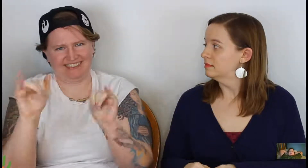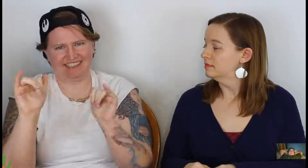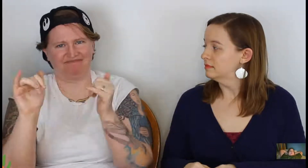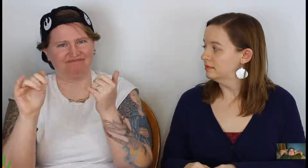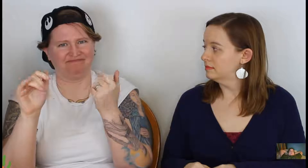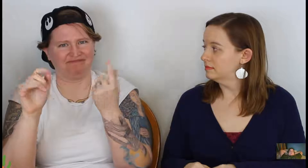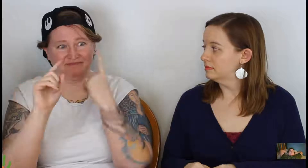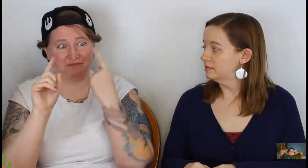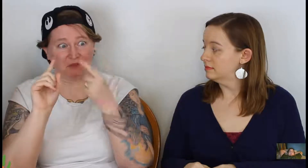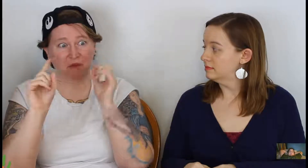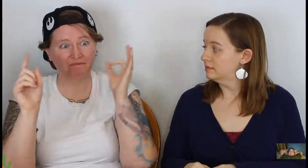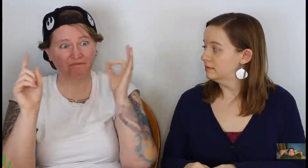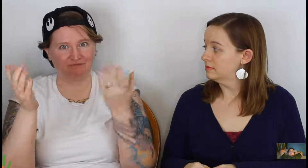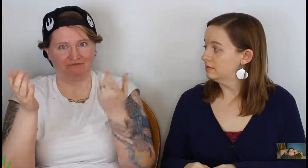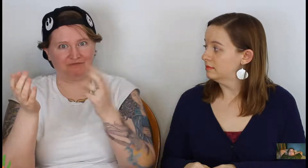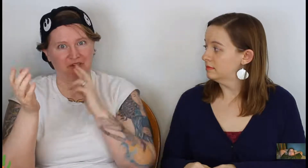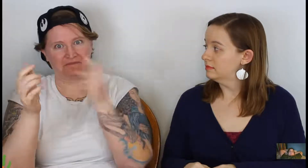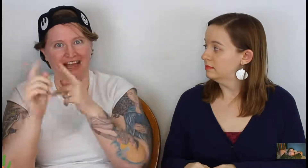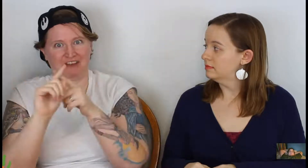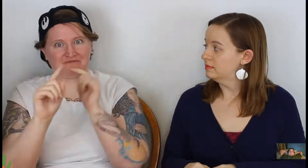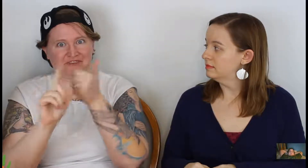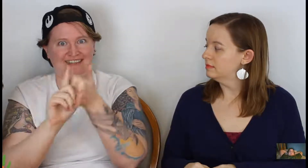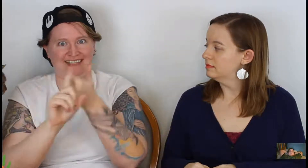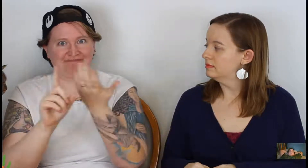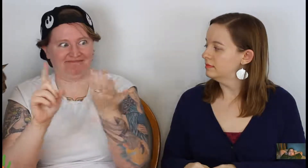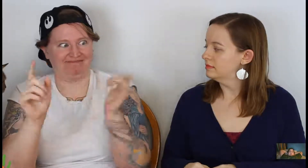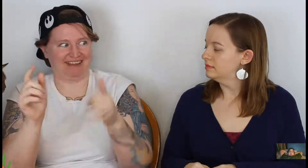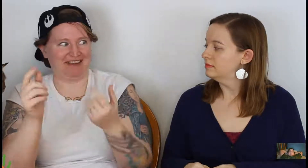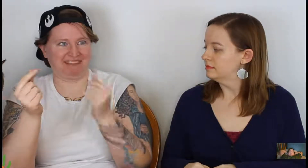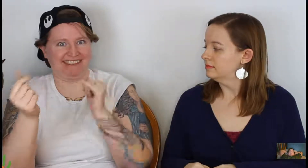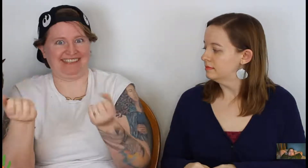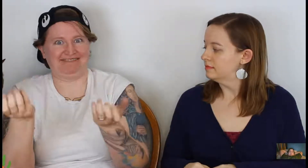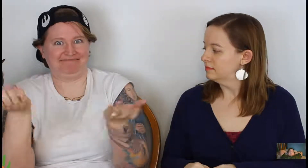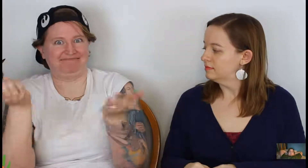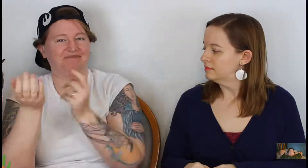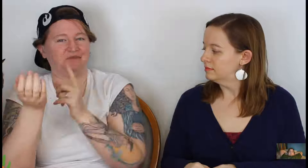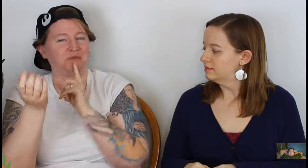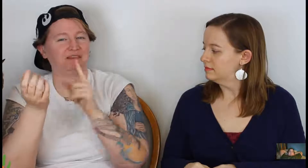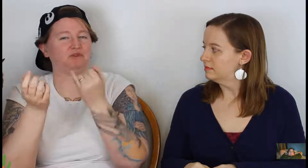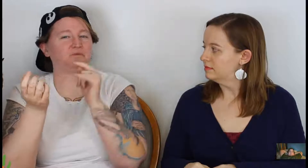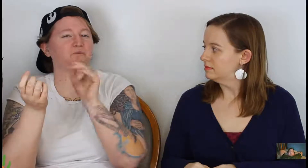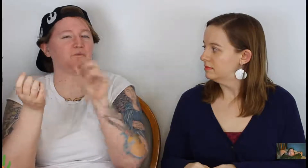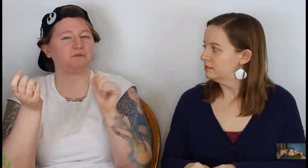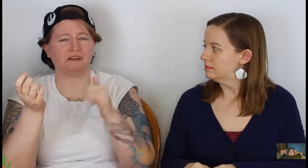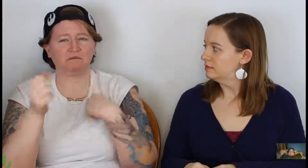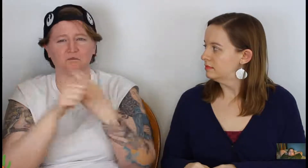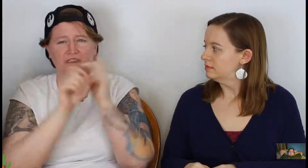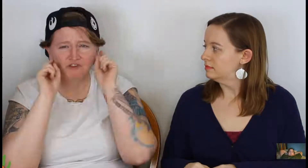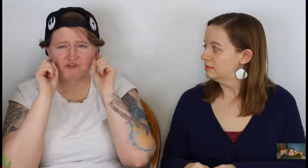or hard of hearing, regardless. Once they're off, you're back to yourself. That's what it is. So it's really